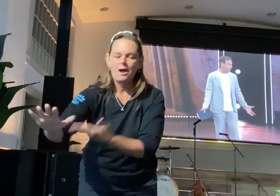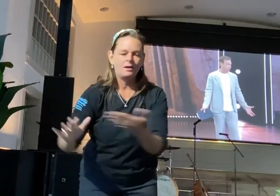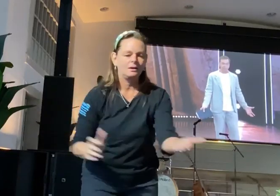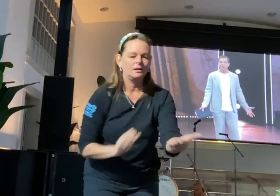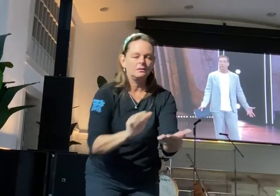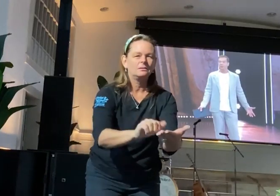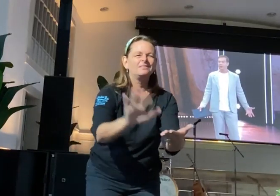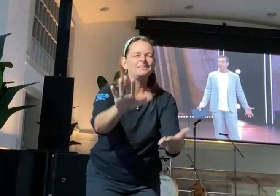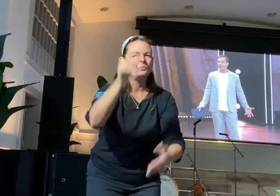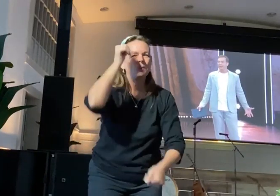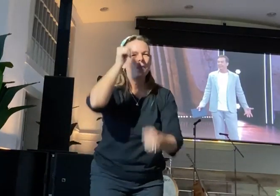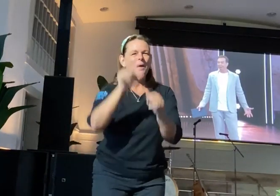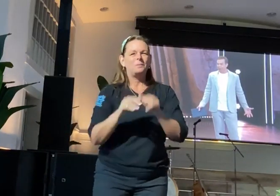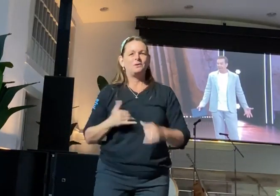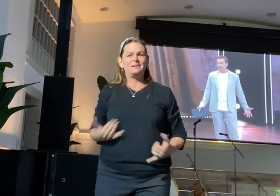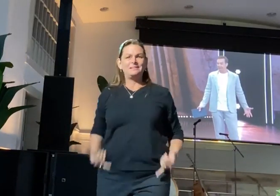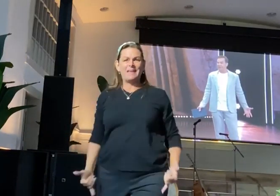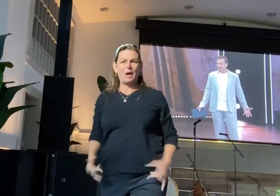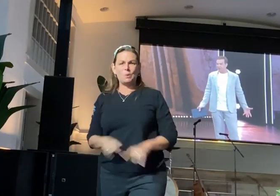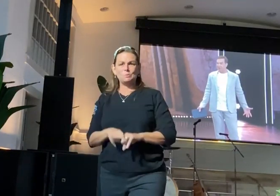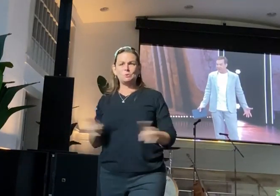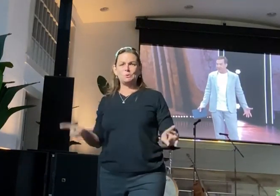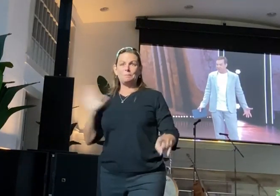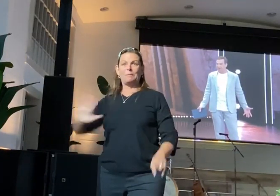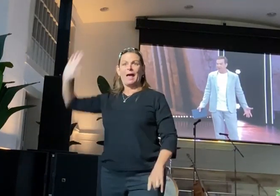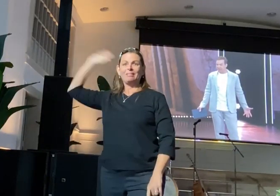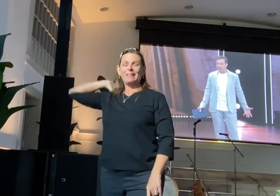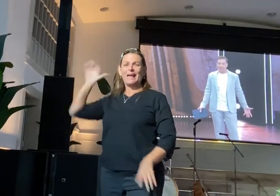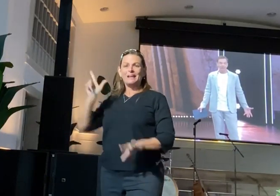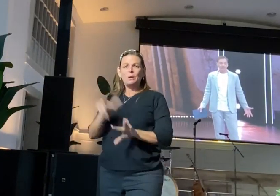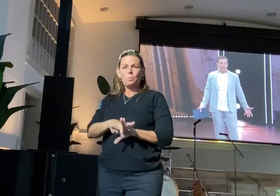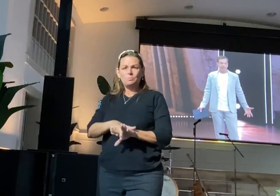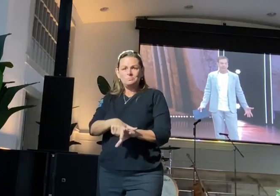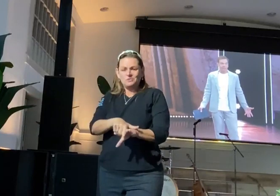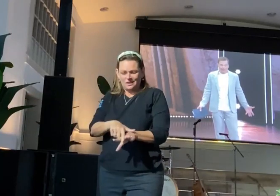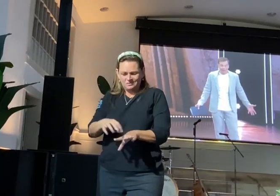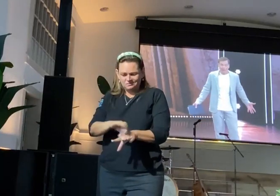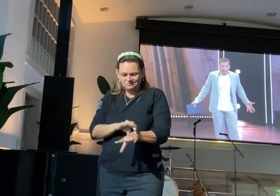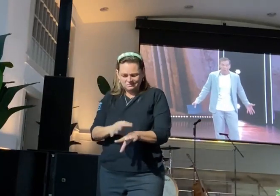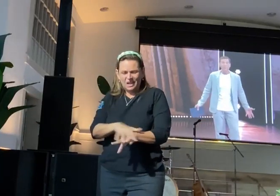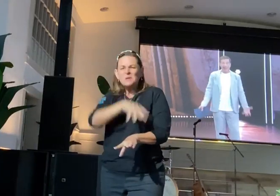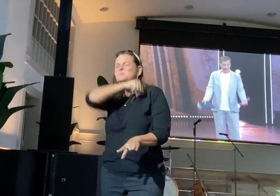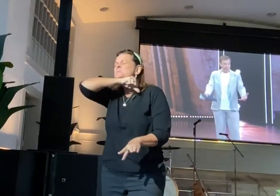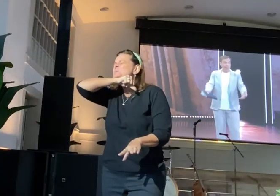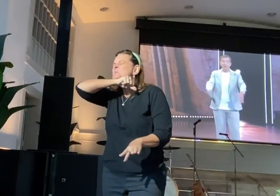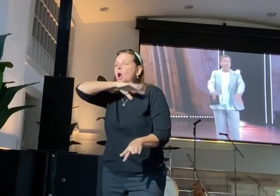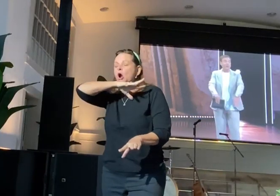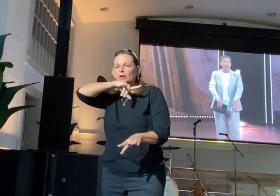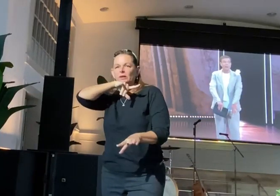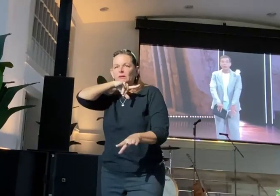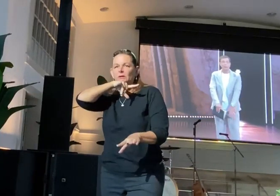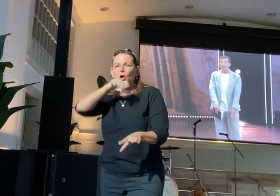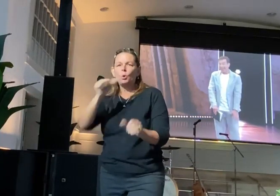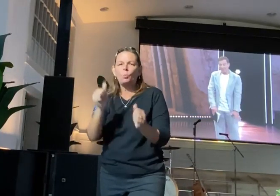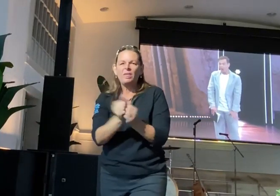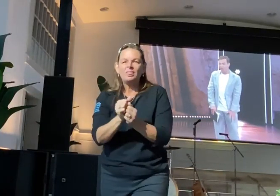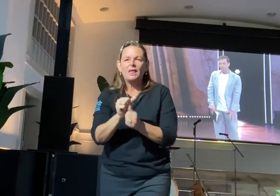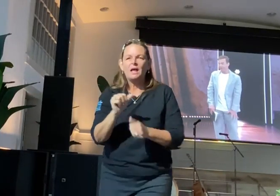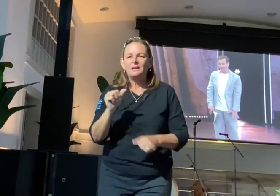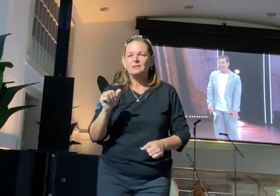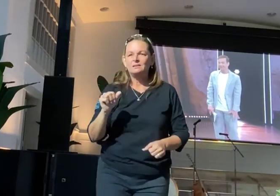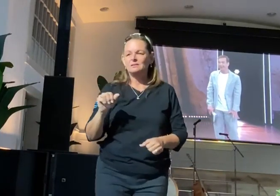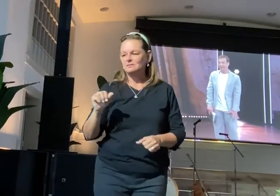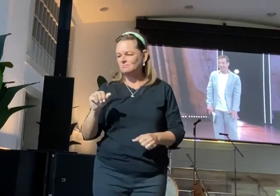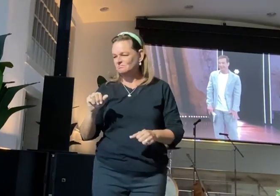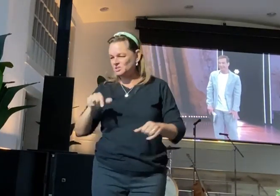sandal shoes in dirty, dusty streets, mud, that they shared with animals. So there was all sorts of nasty